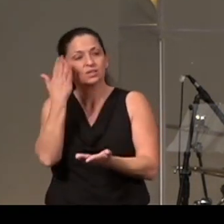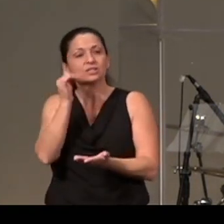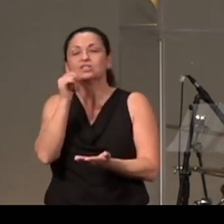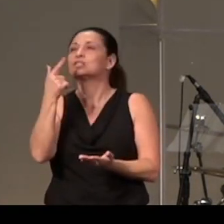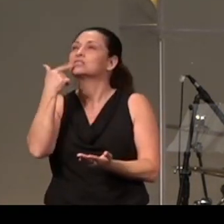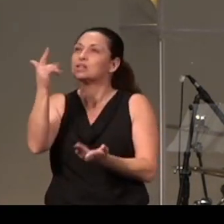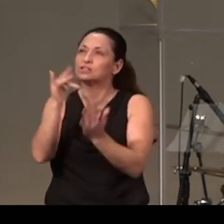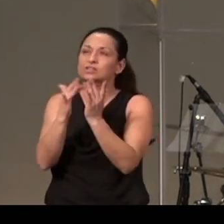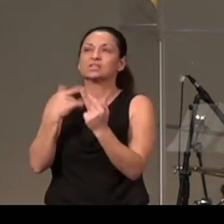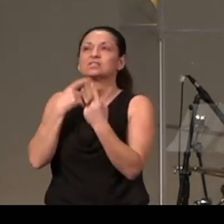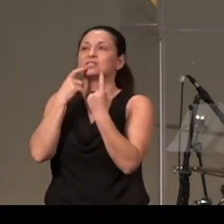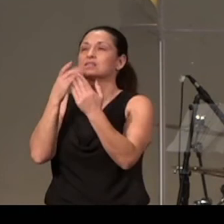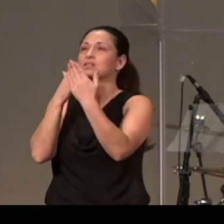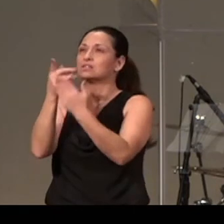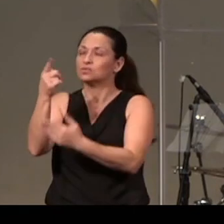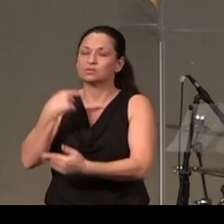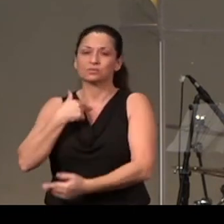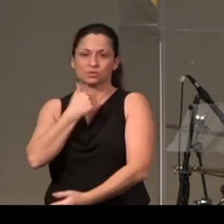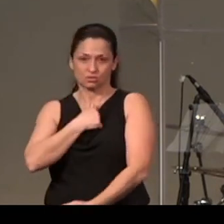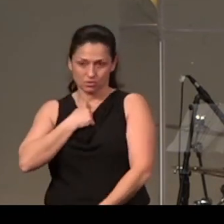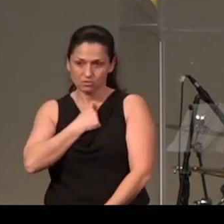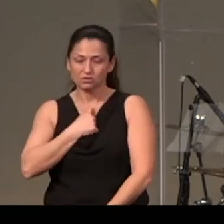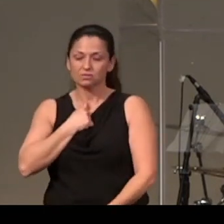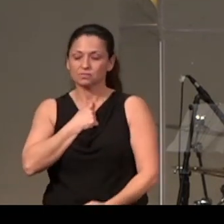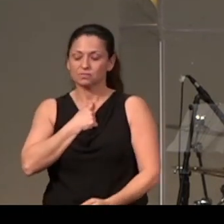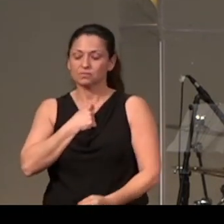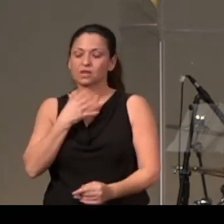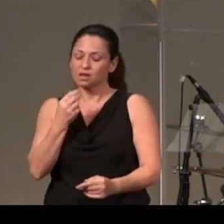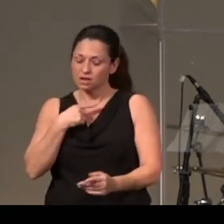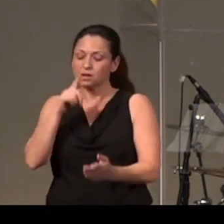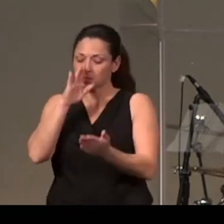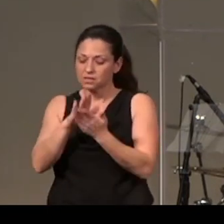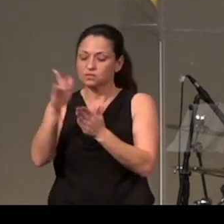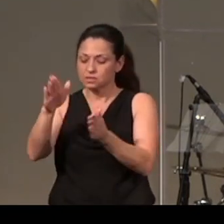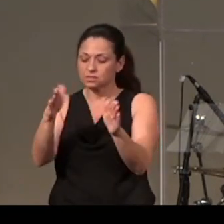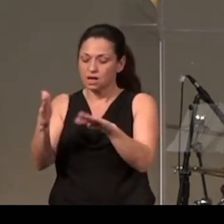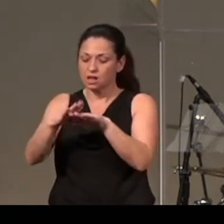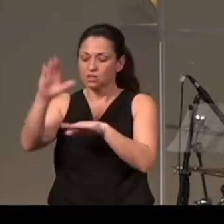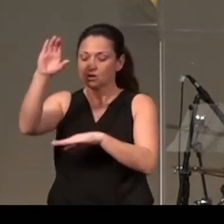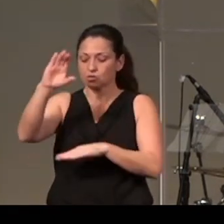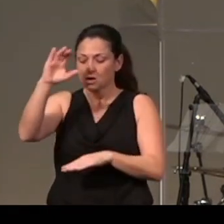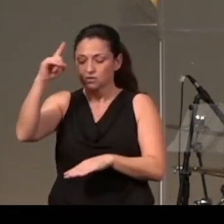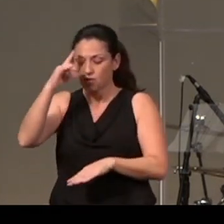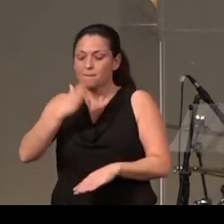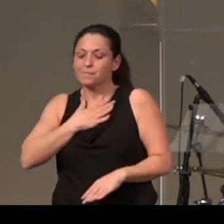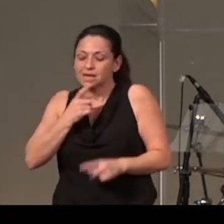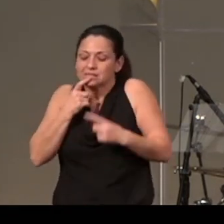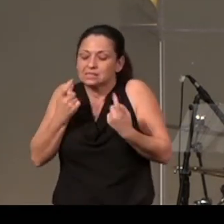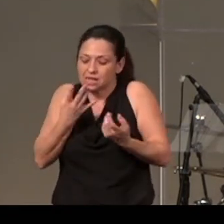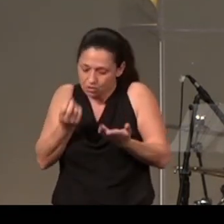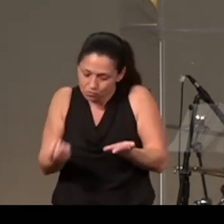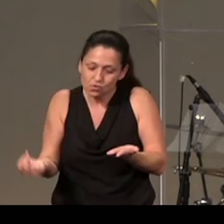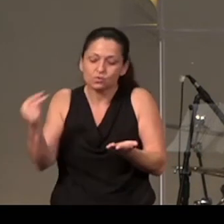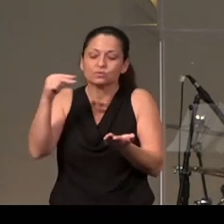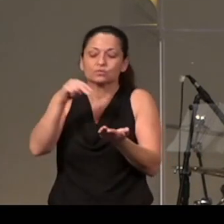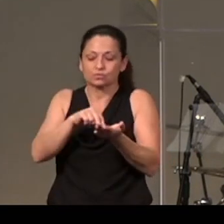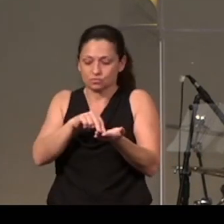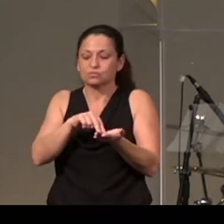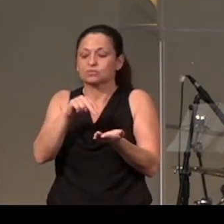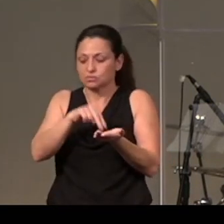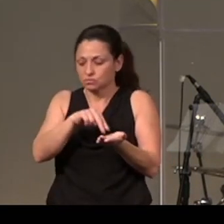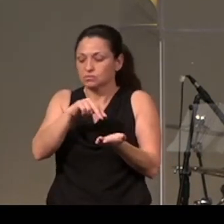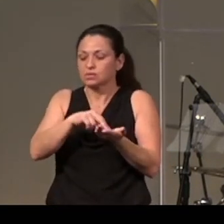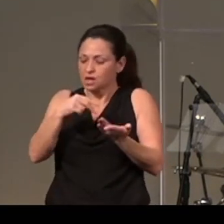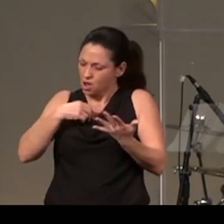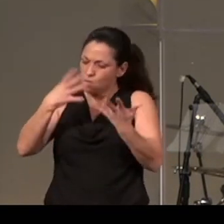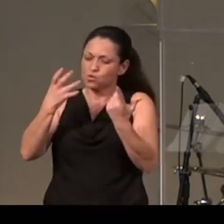sinned against you and I'm sorry. And I believe you died on the cross for my sins and rose. And I want you to